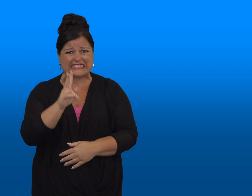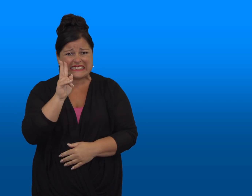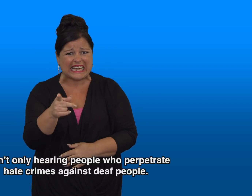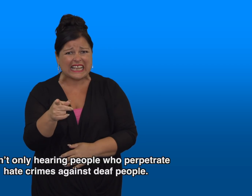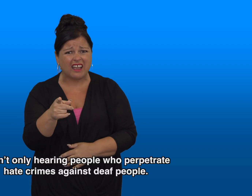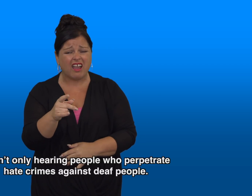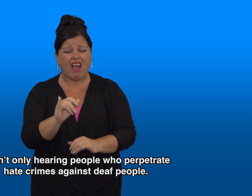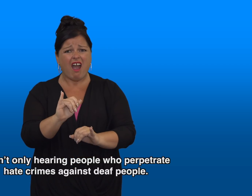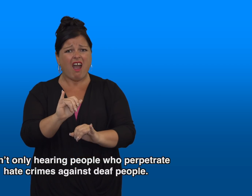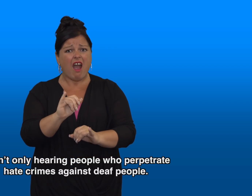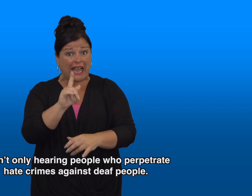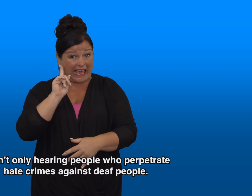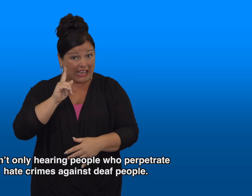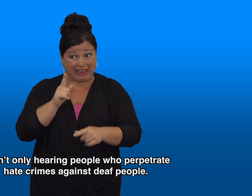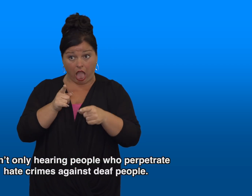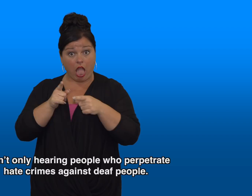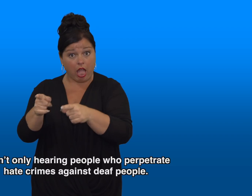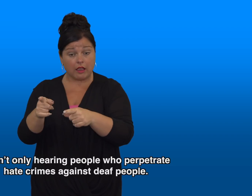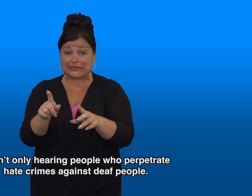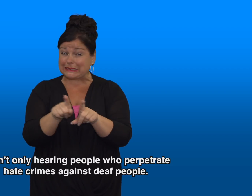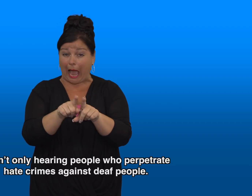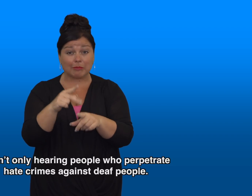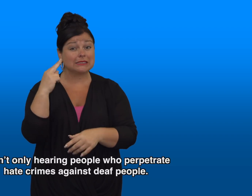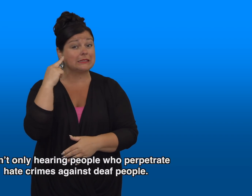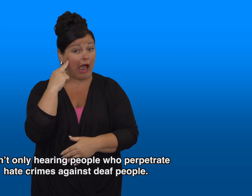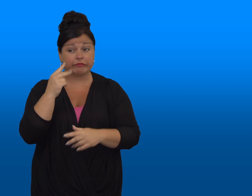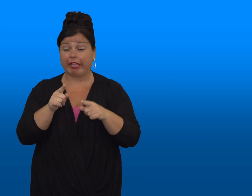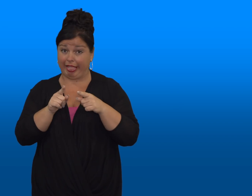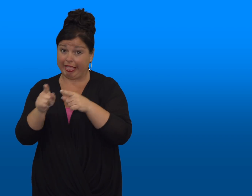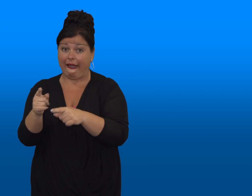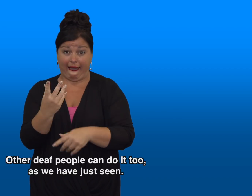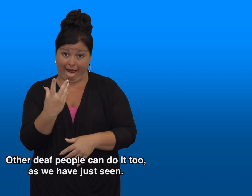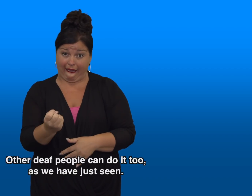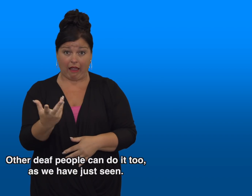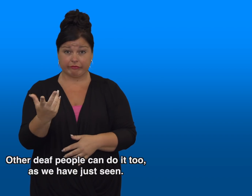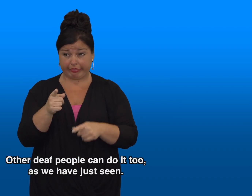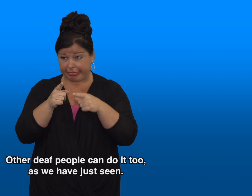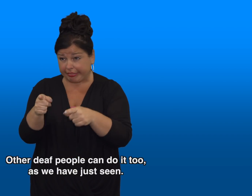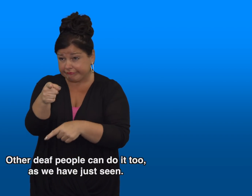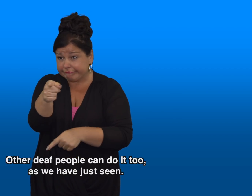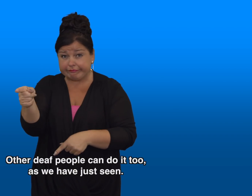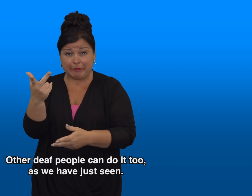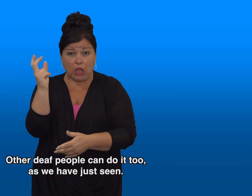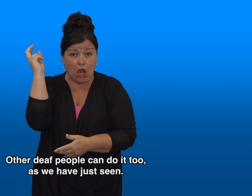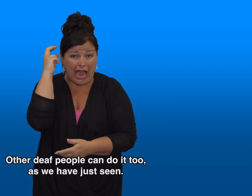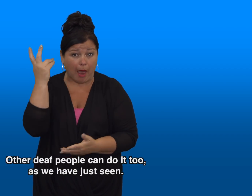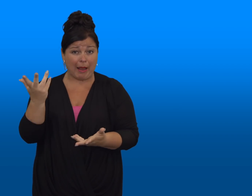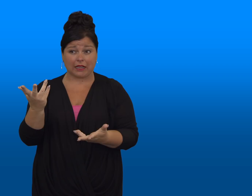It isn't only hearing people who perpetrate hate crimes against deaf people. Other deaf people can do it too, as we've just seen.